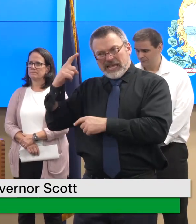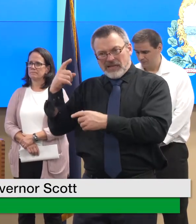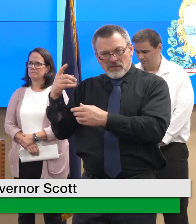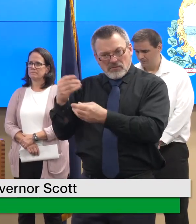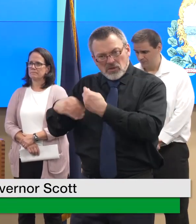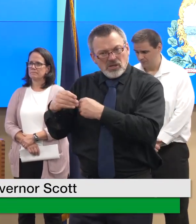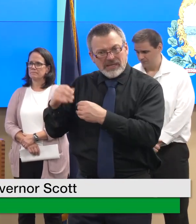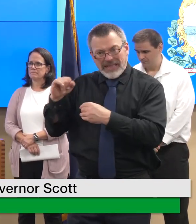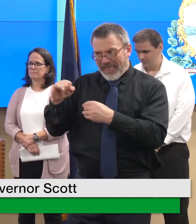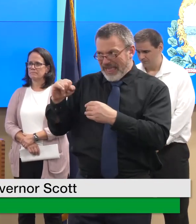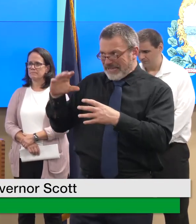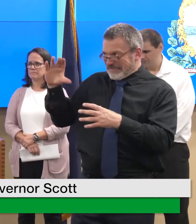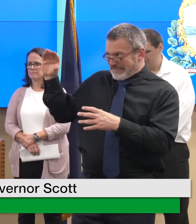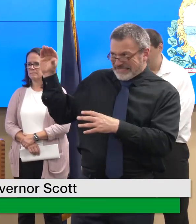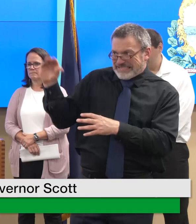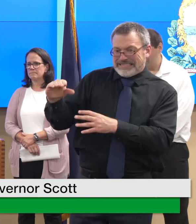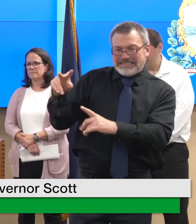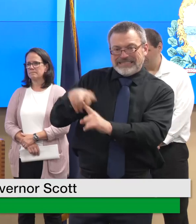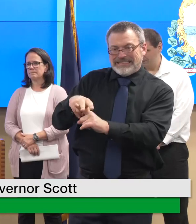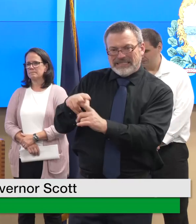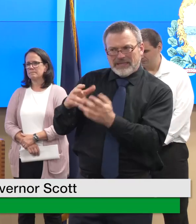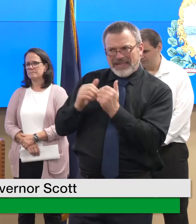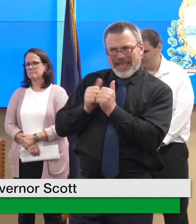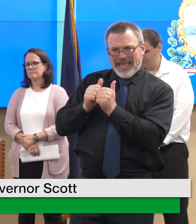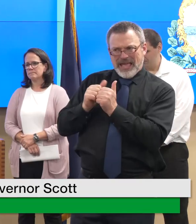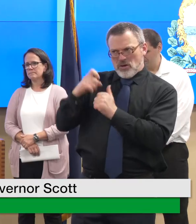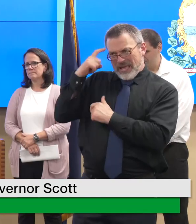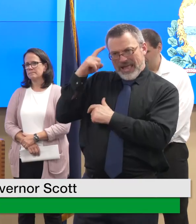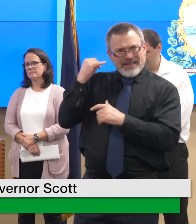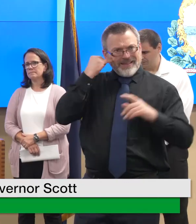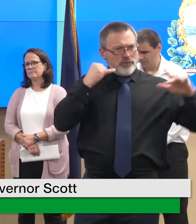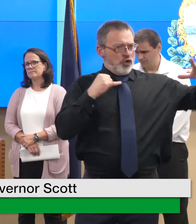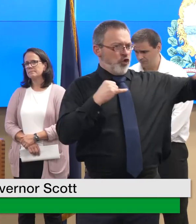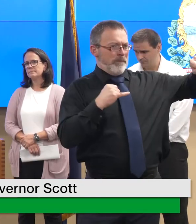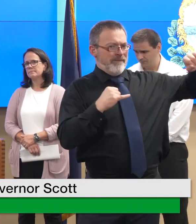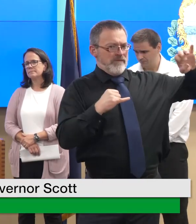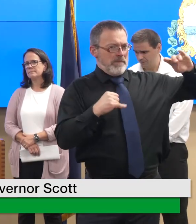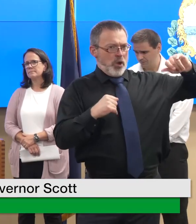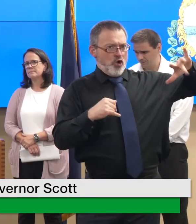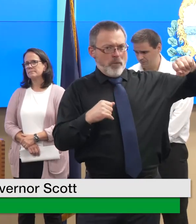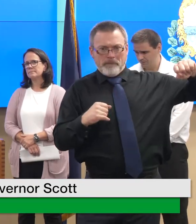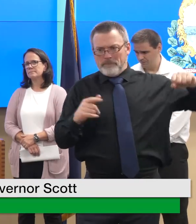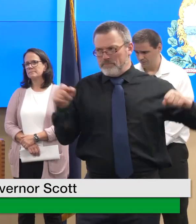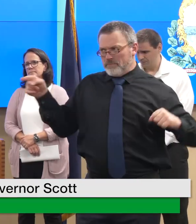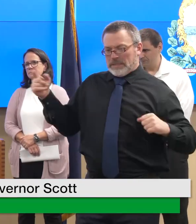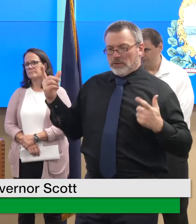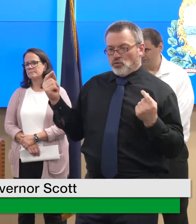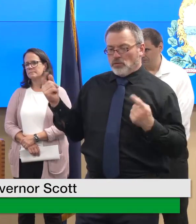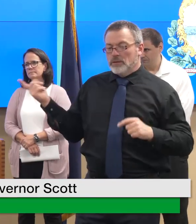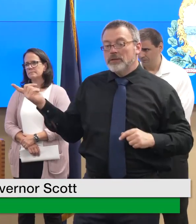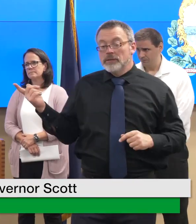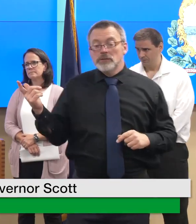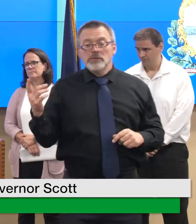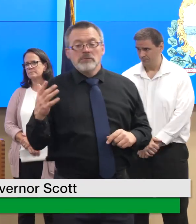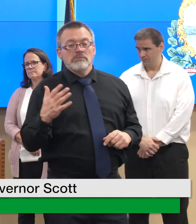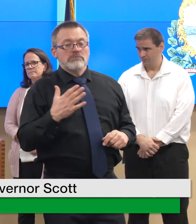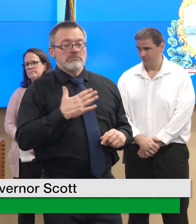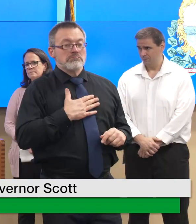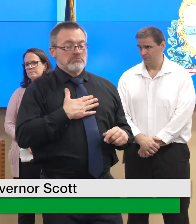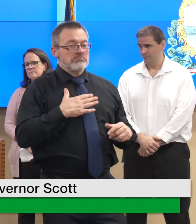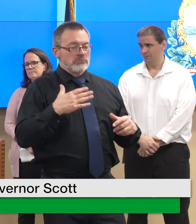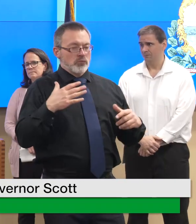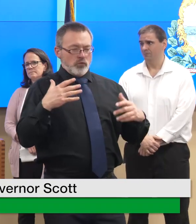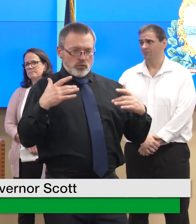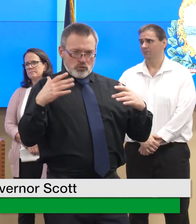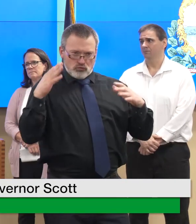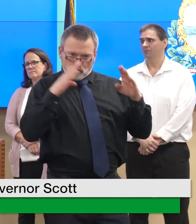respond? Yeah, I think, again, some of my concern is border counties that